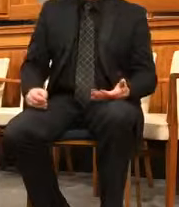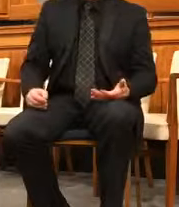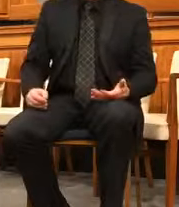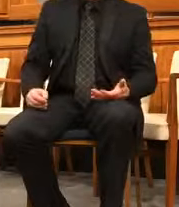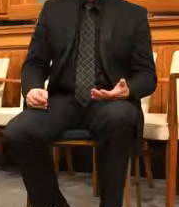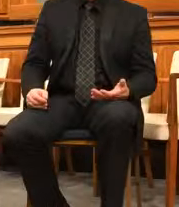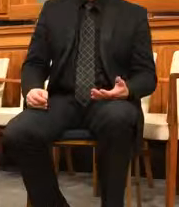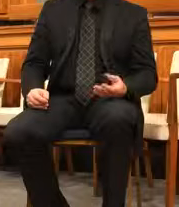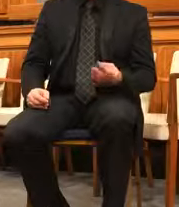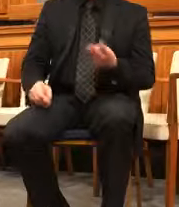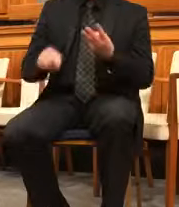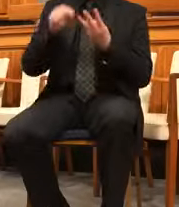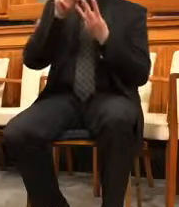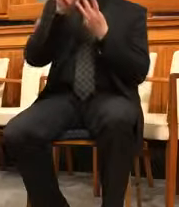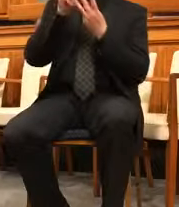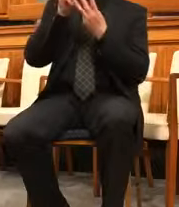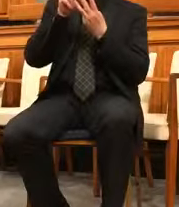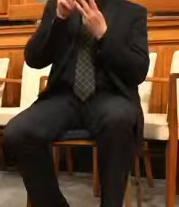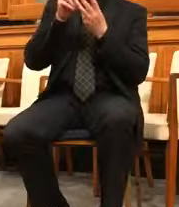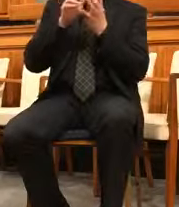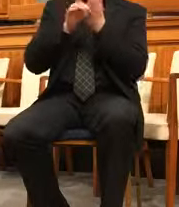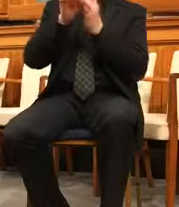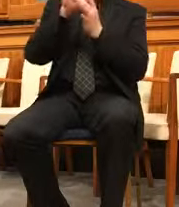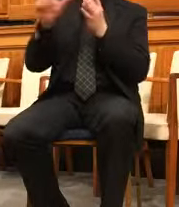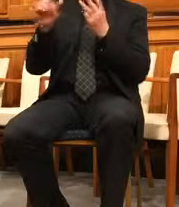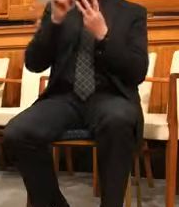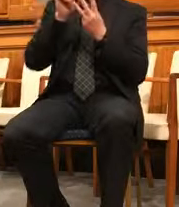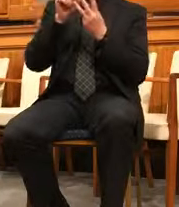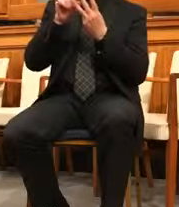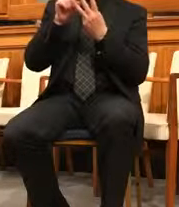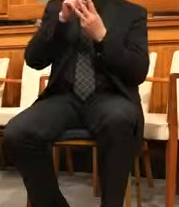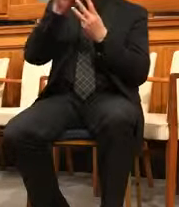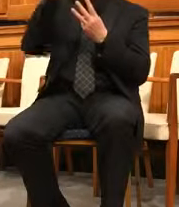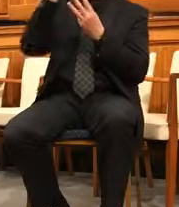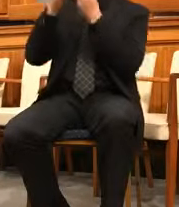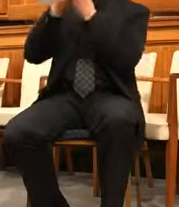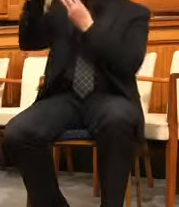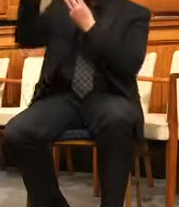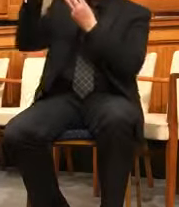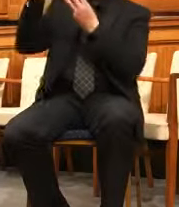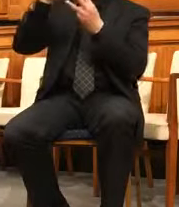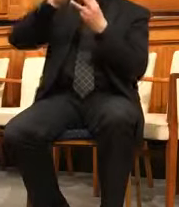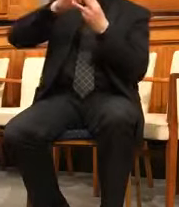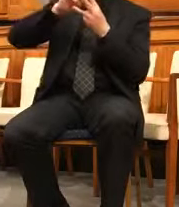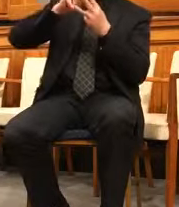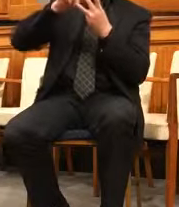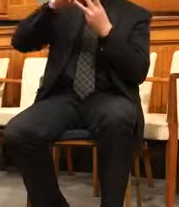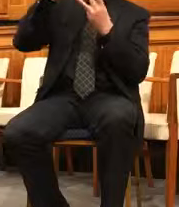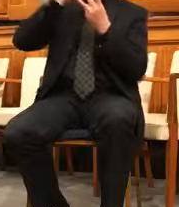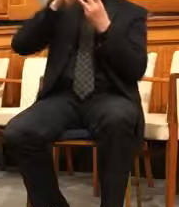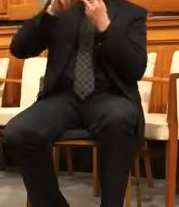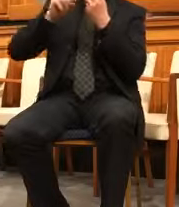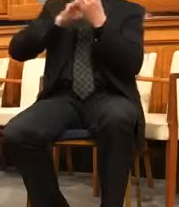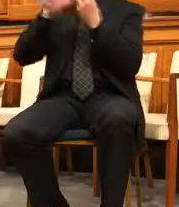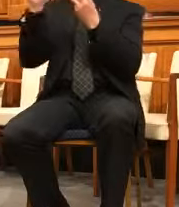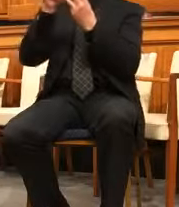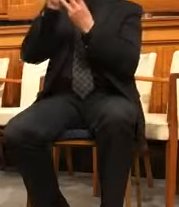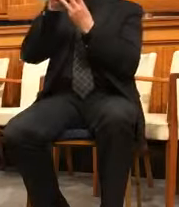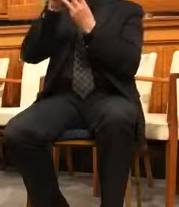himself, the second person of the Godhead, we read in the scripture. He has